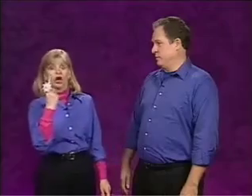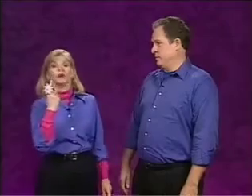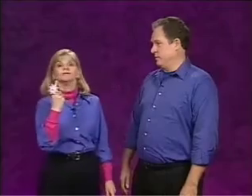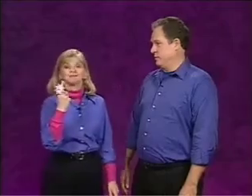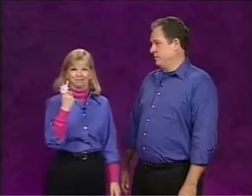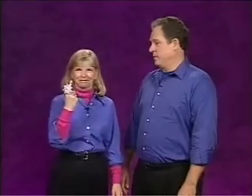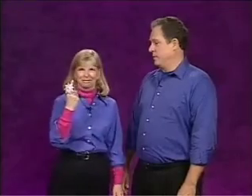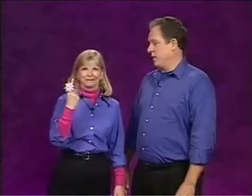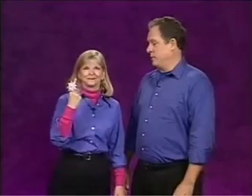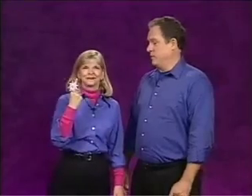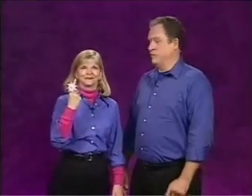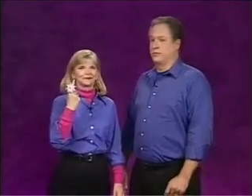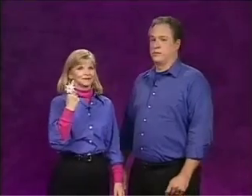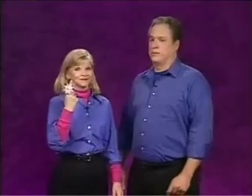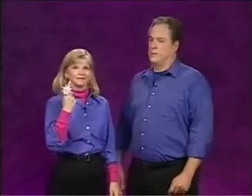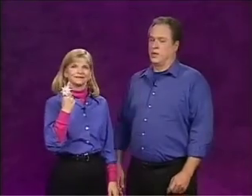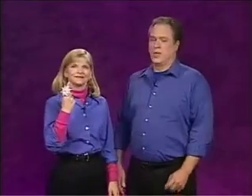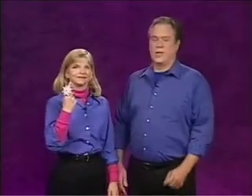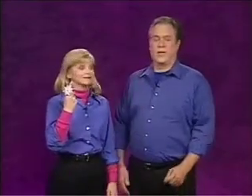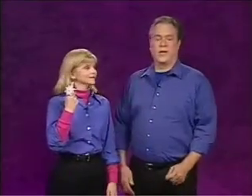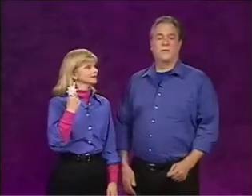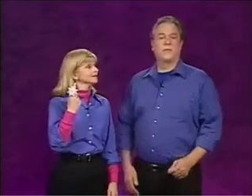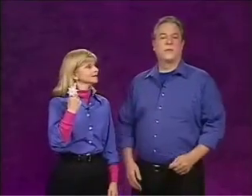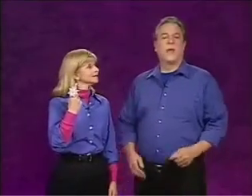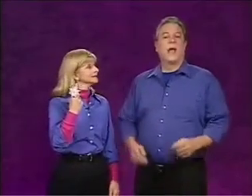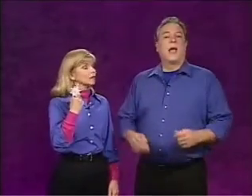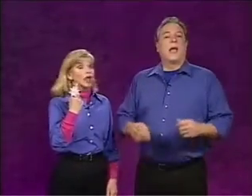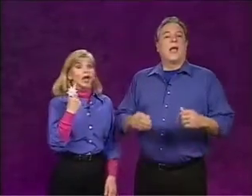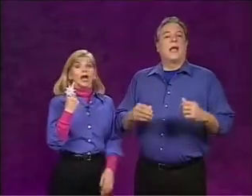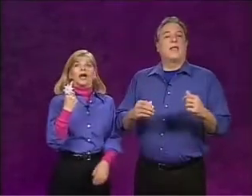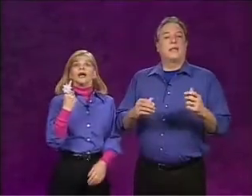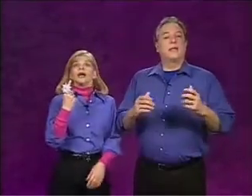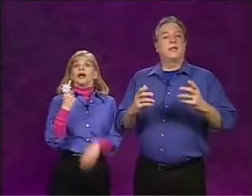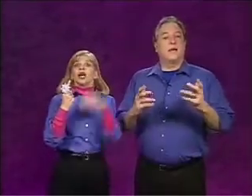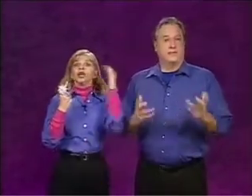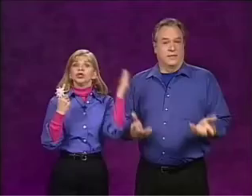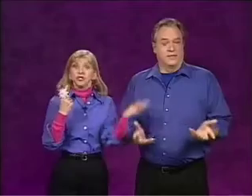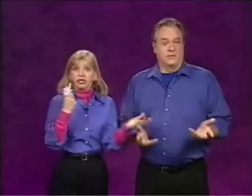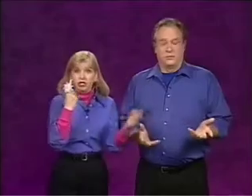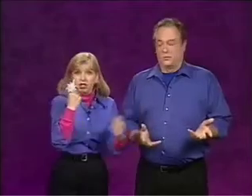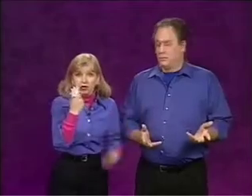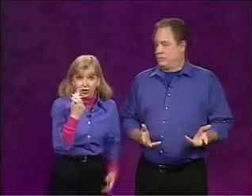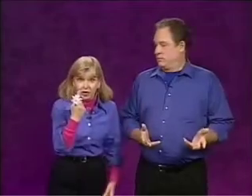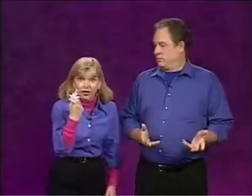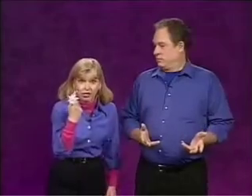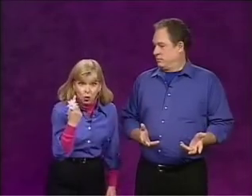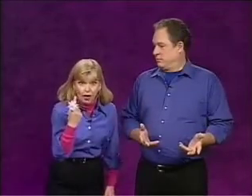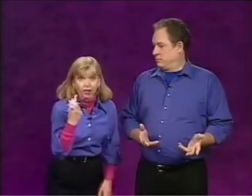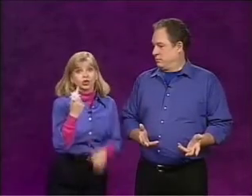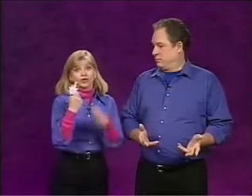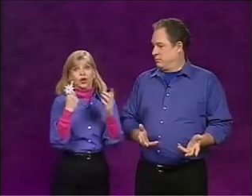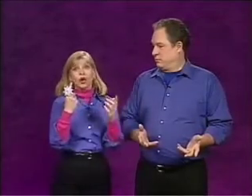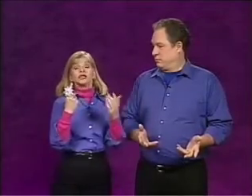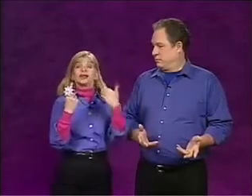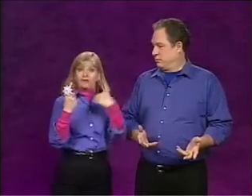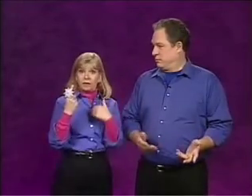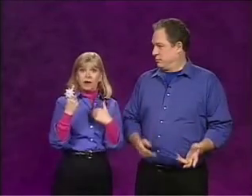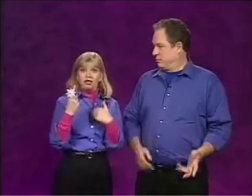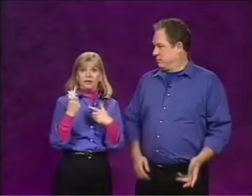go. Oh, okay. In this lesson... You see, this ribbon is white, so of course that reminds me